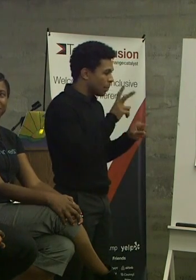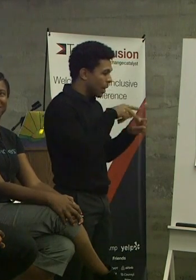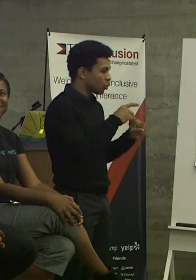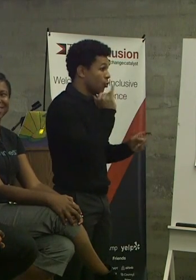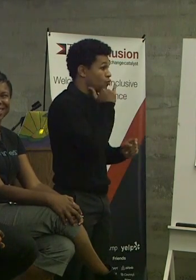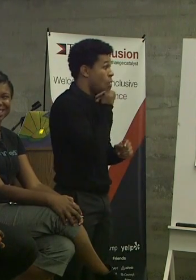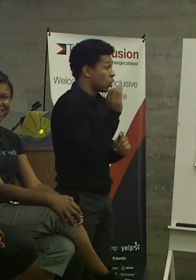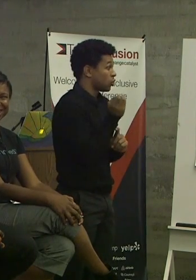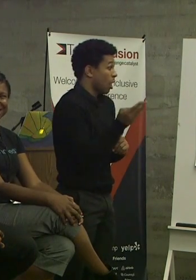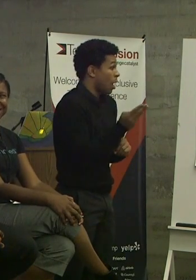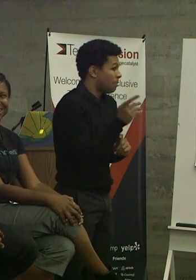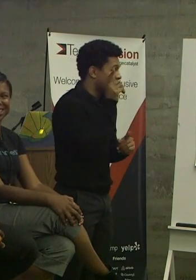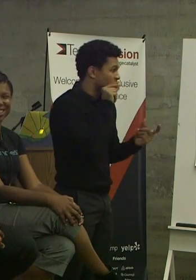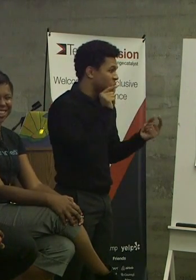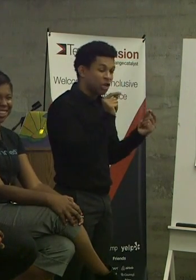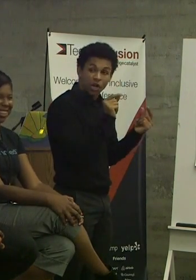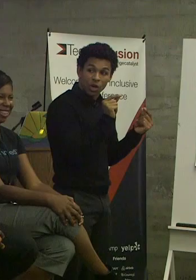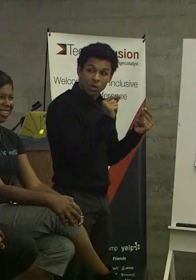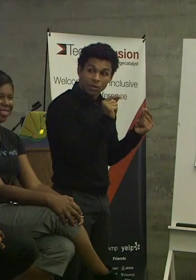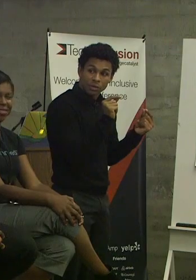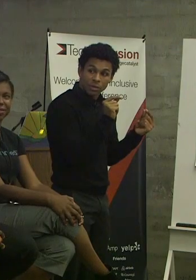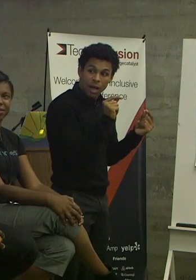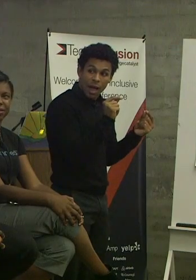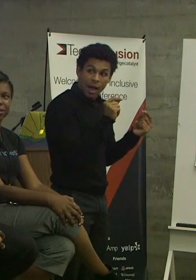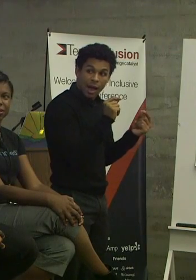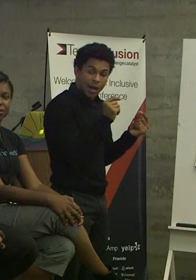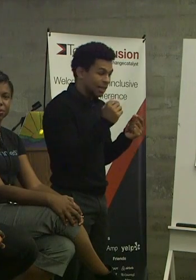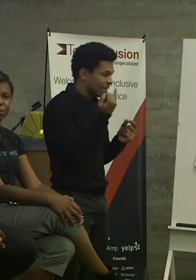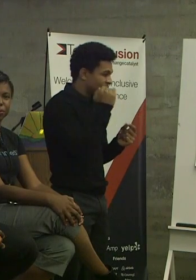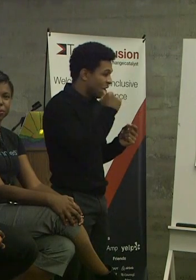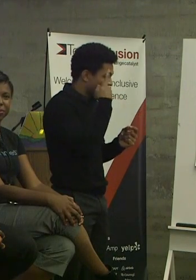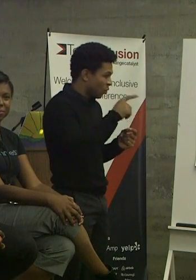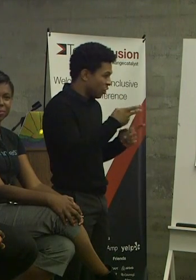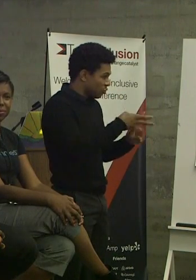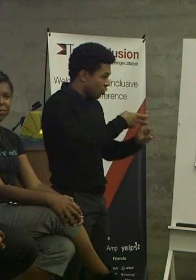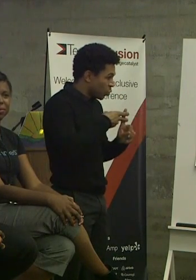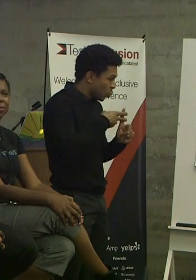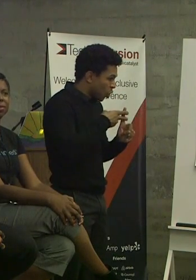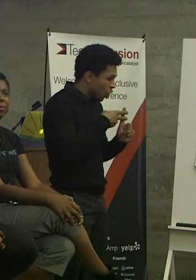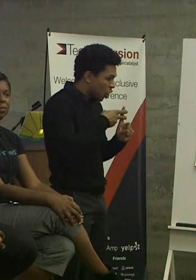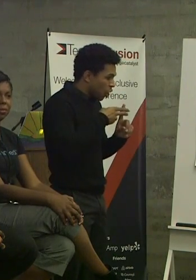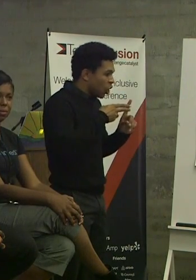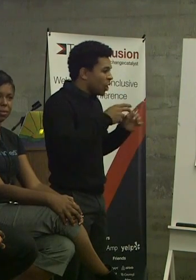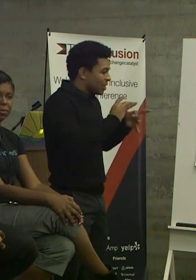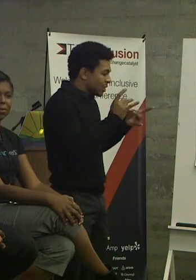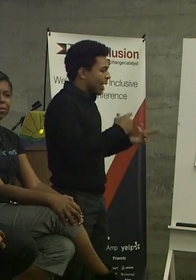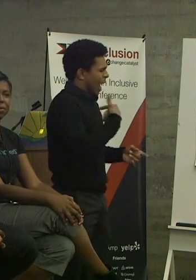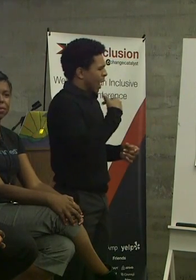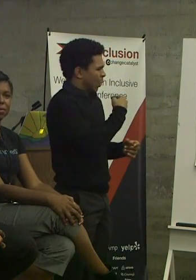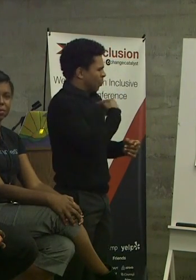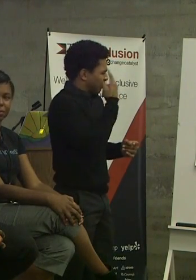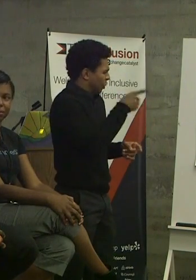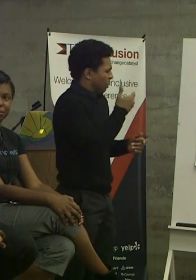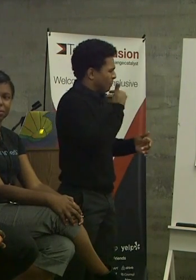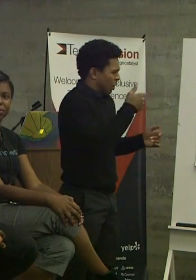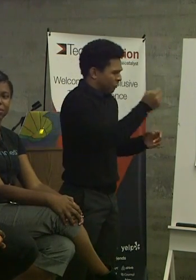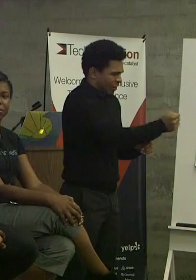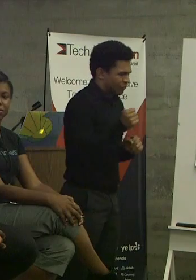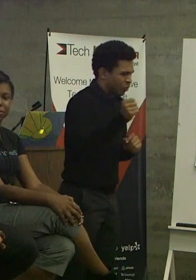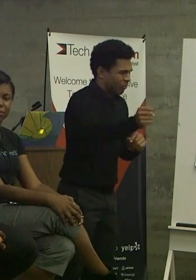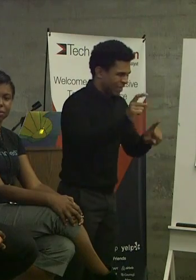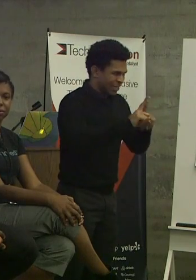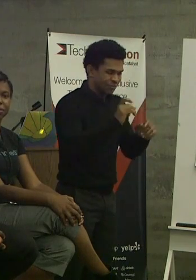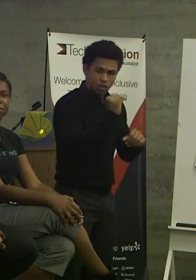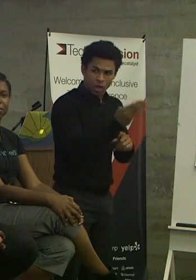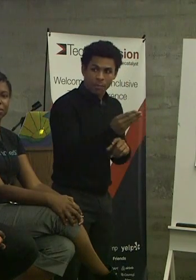job at Twitter, and if it wasn't for the recruiter saying, hey, we think that you're a better fit for this job. And this happens a lot with people